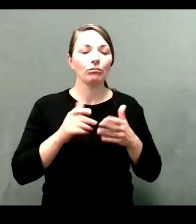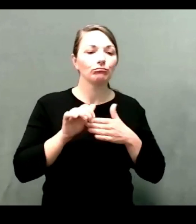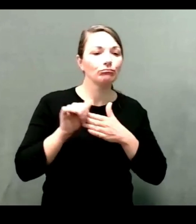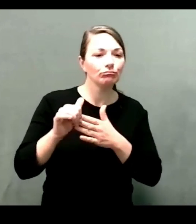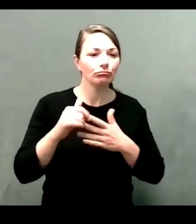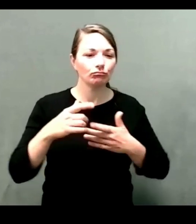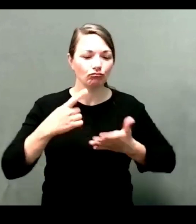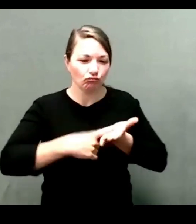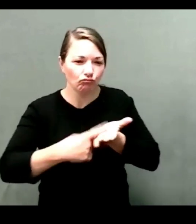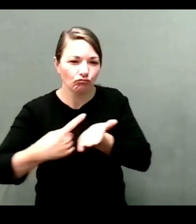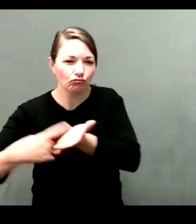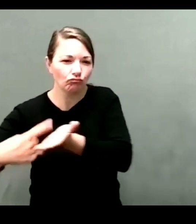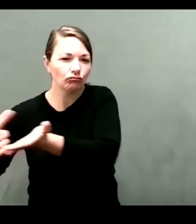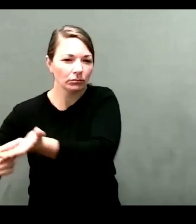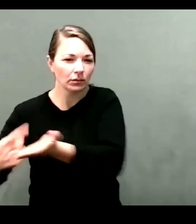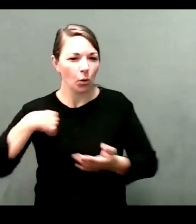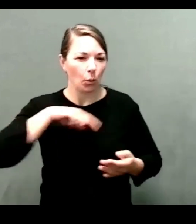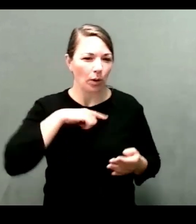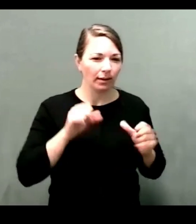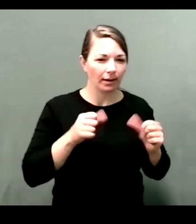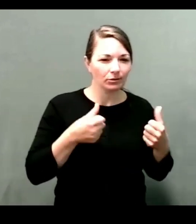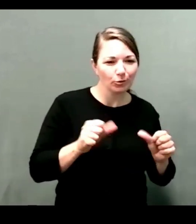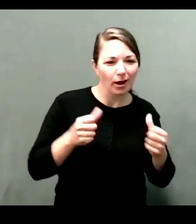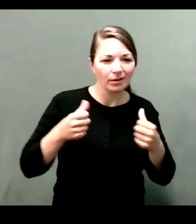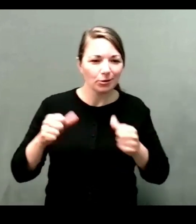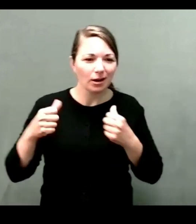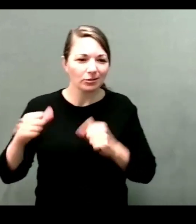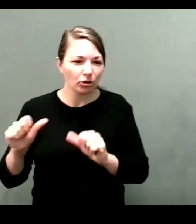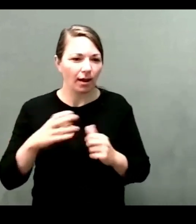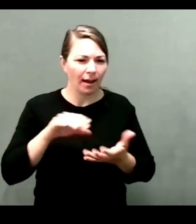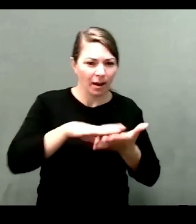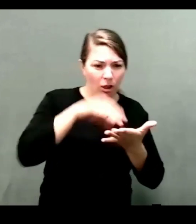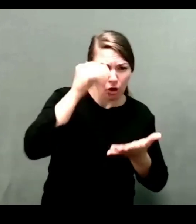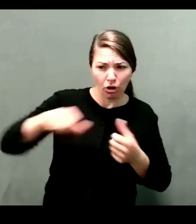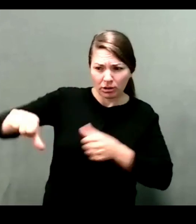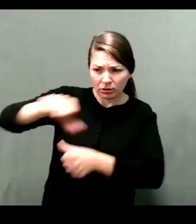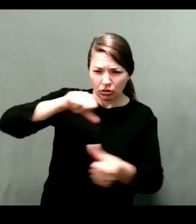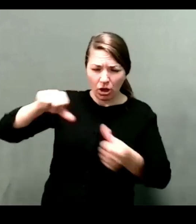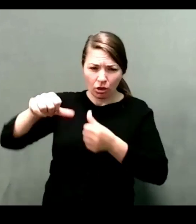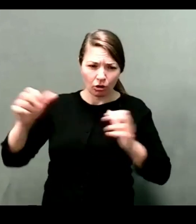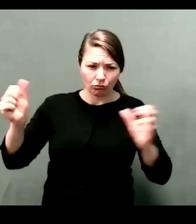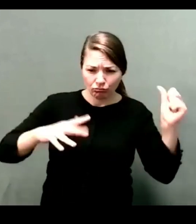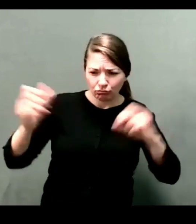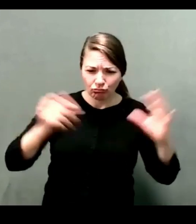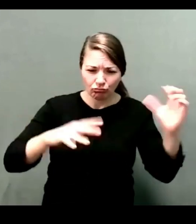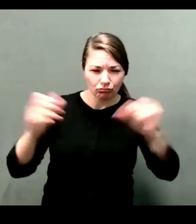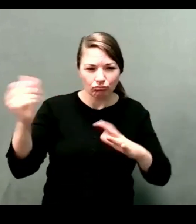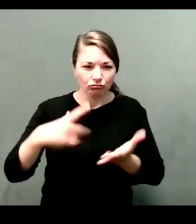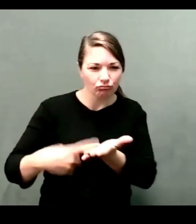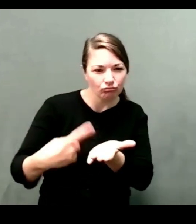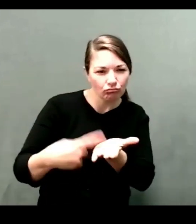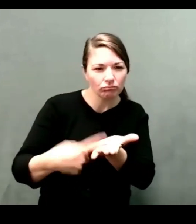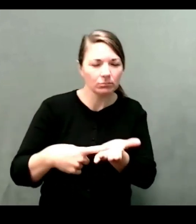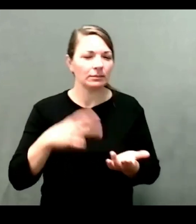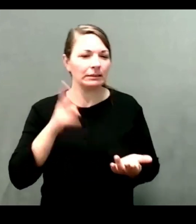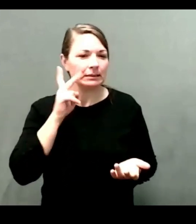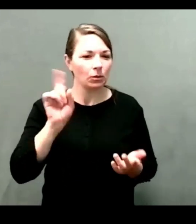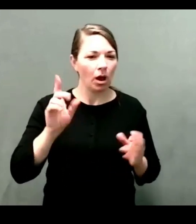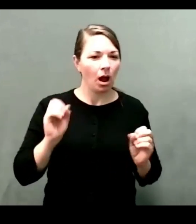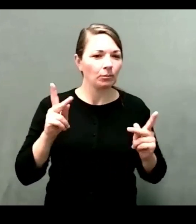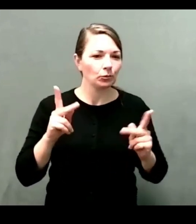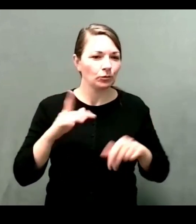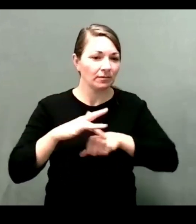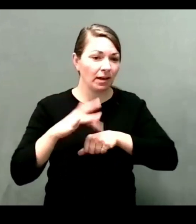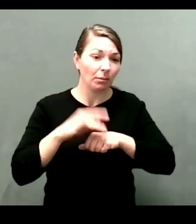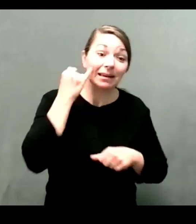think it's a nice chance to get to try all this out together and maybe learn from each other where those opportunities are available. And we'll